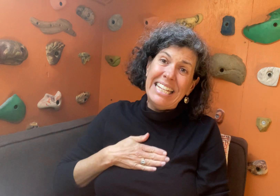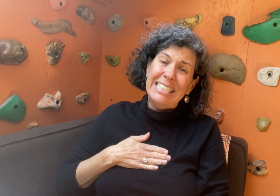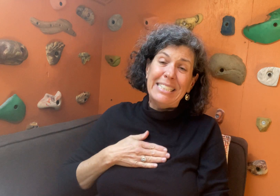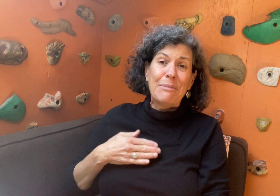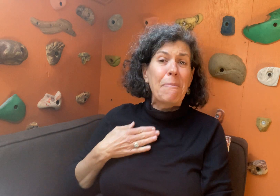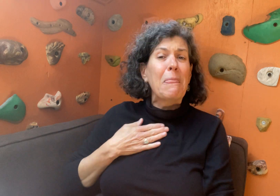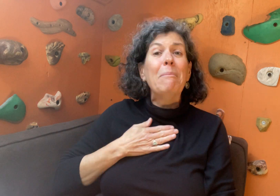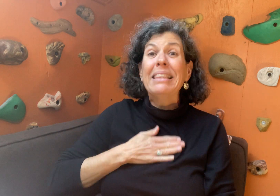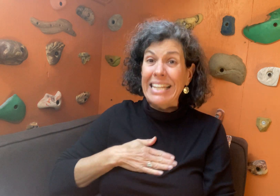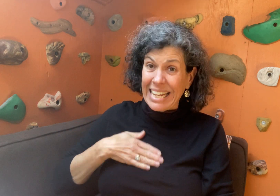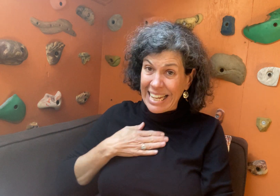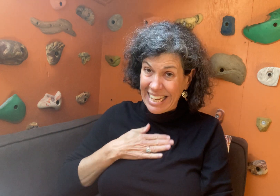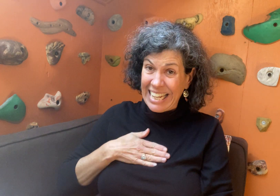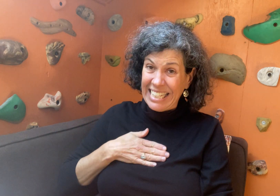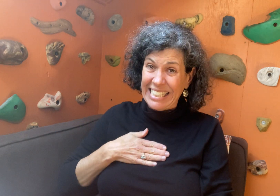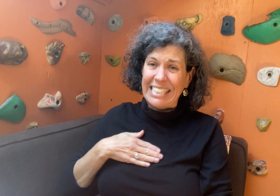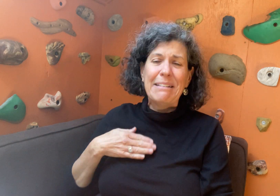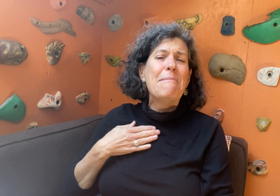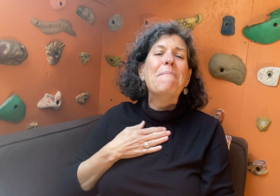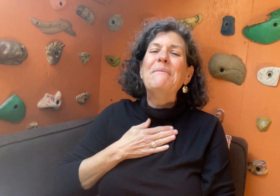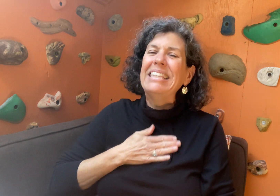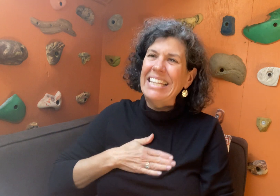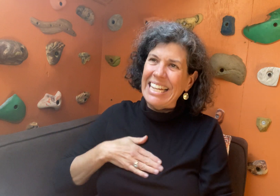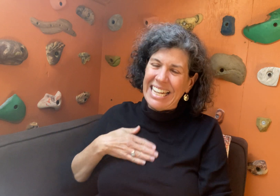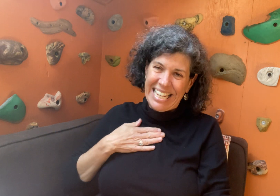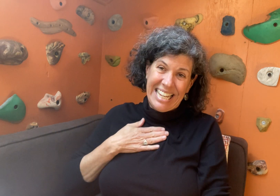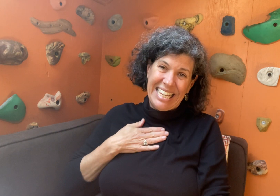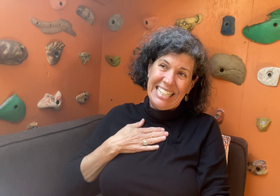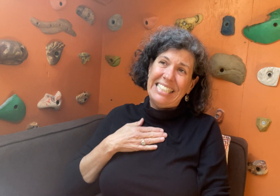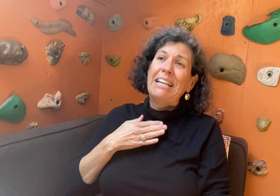please, please. Please,